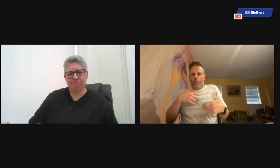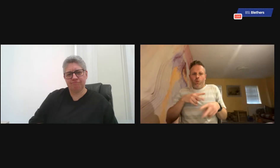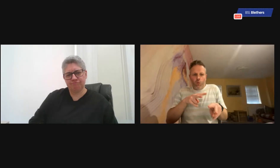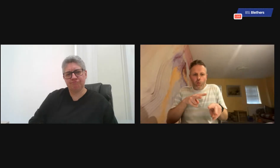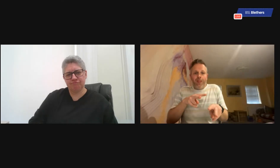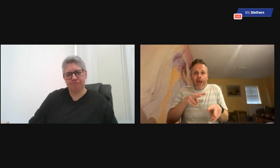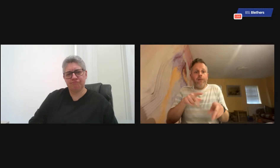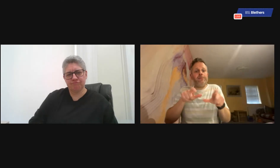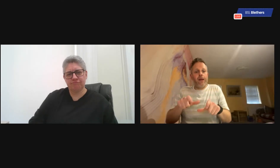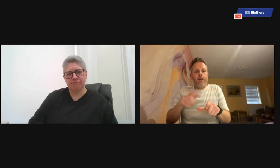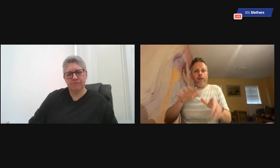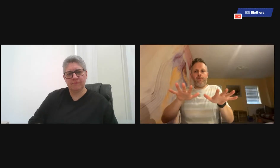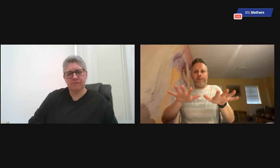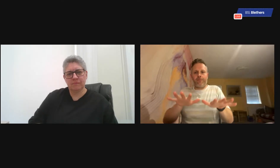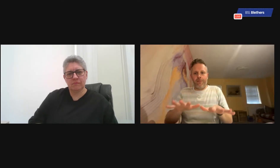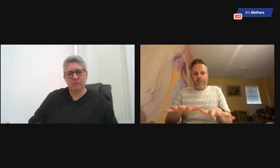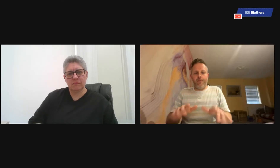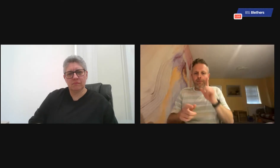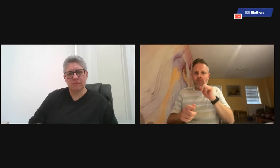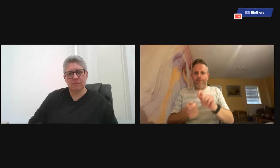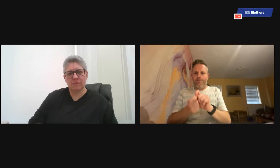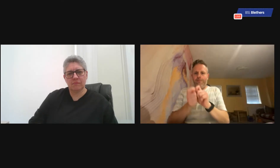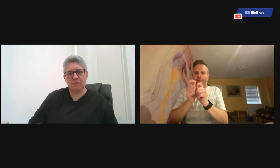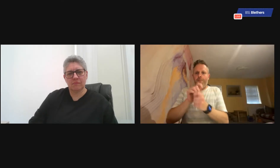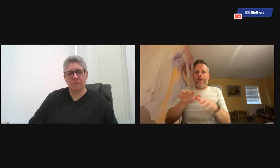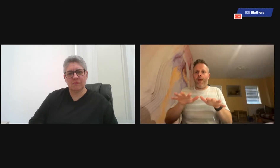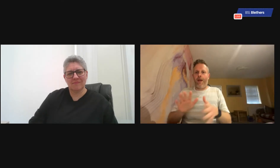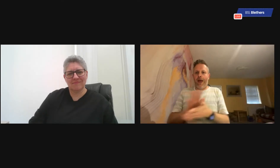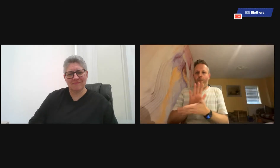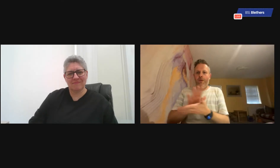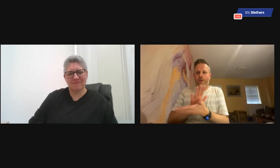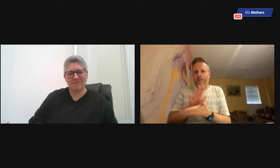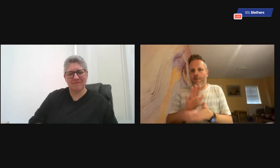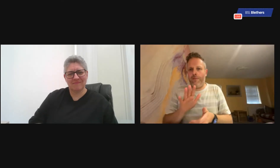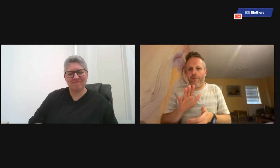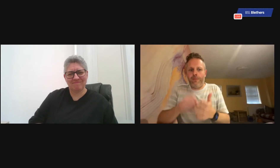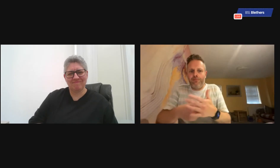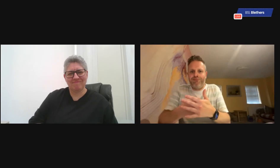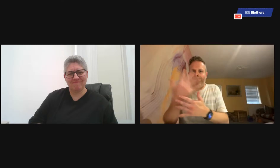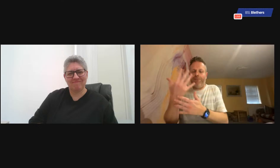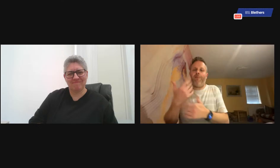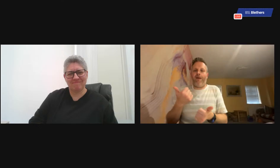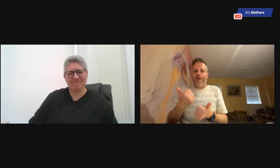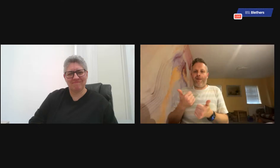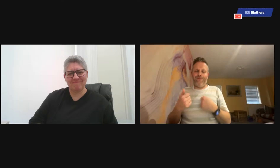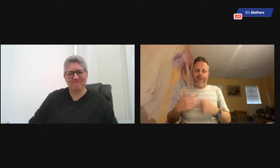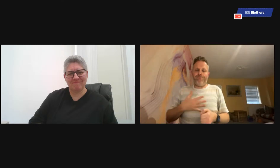various, situations they've come from, and it's really lovely to see that change in the child, to come in